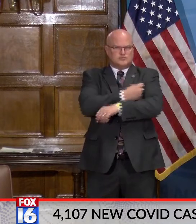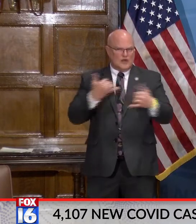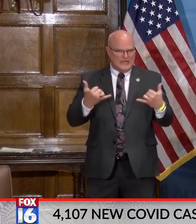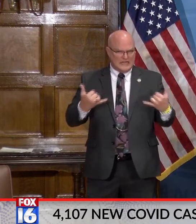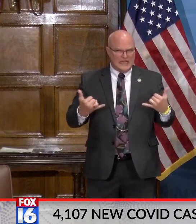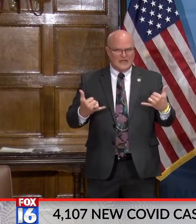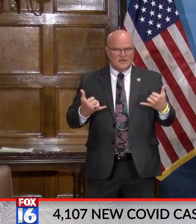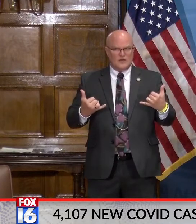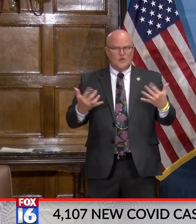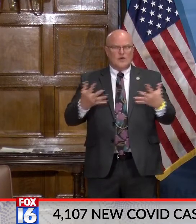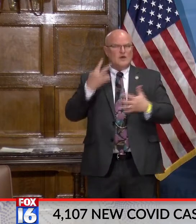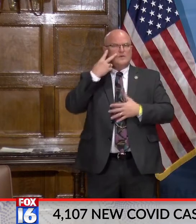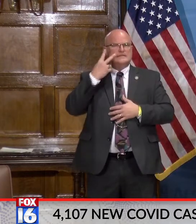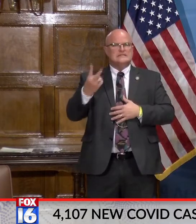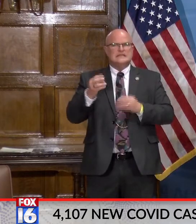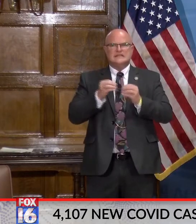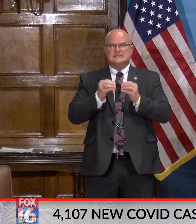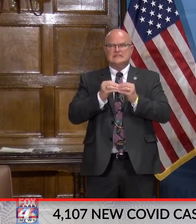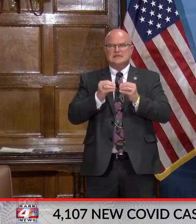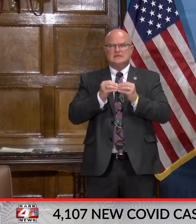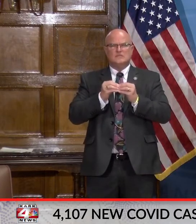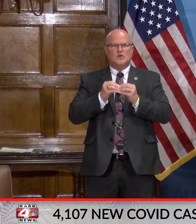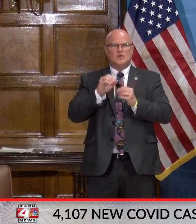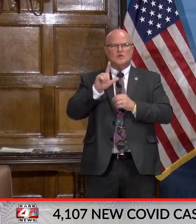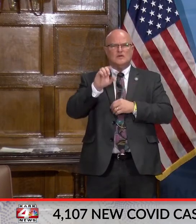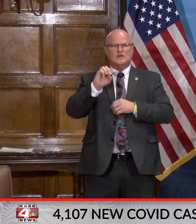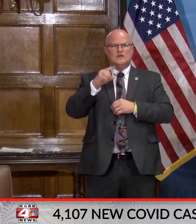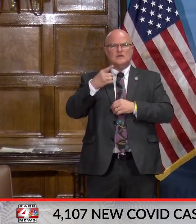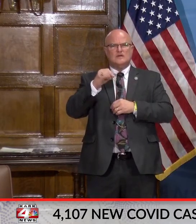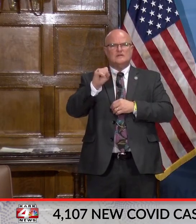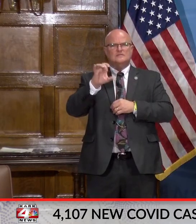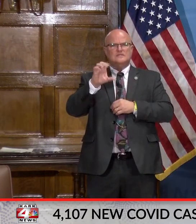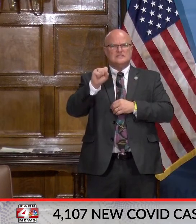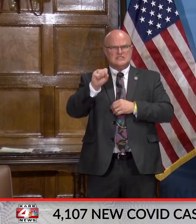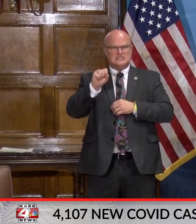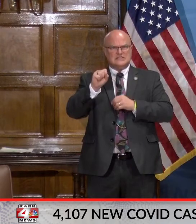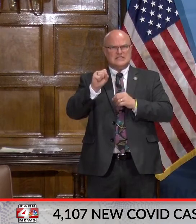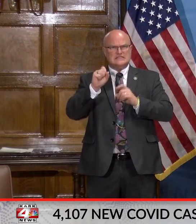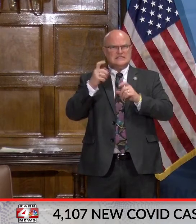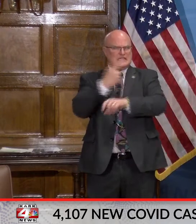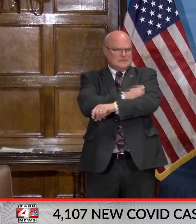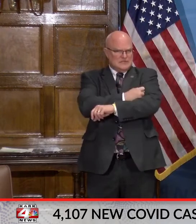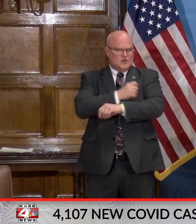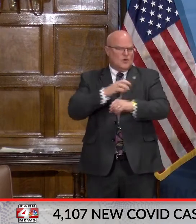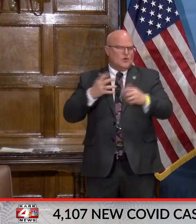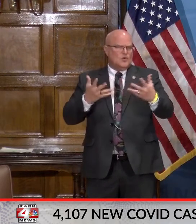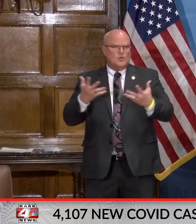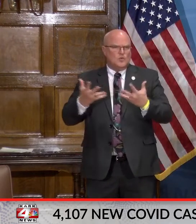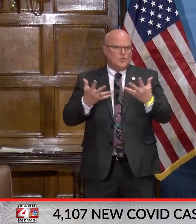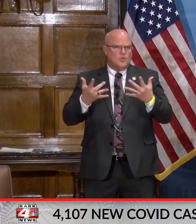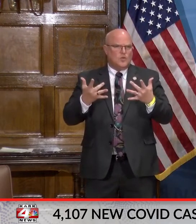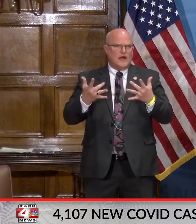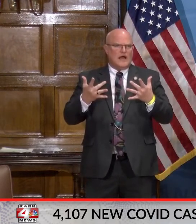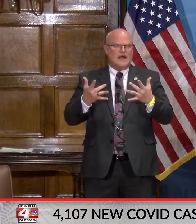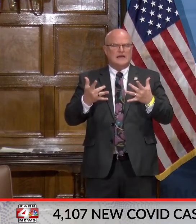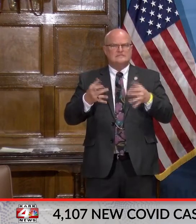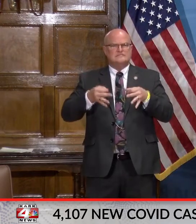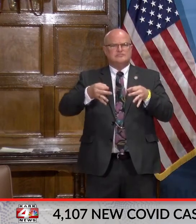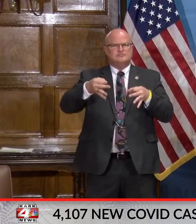I mean, what have we seen? Is it more of a logistics issue with getting the vaccine administered, or is it kind of like Leslie mentioned,